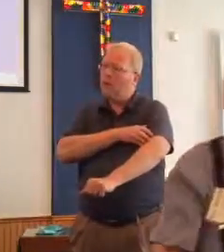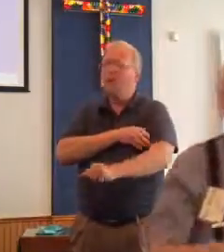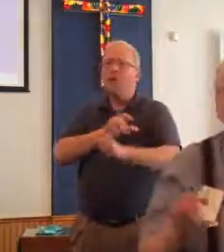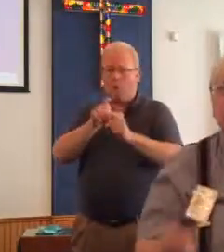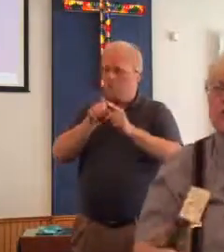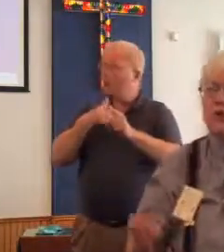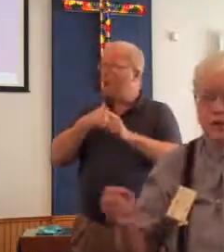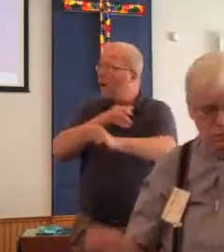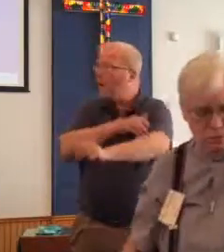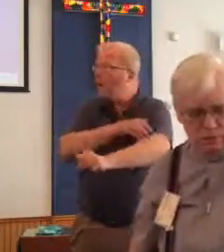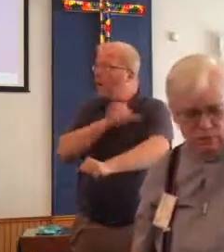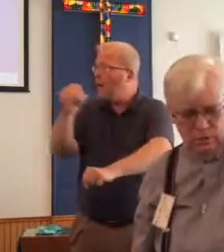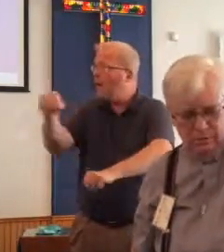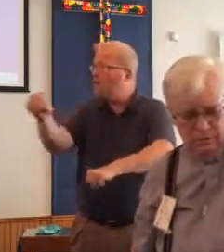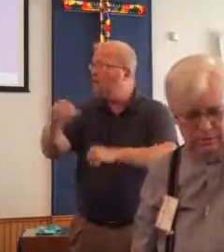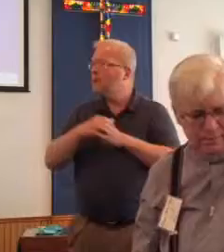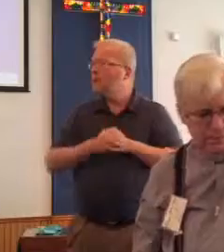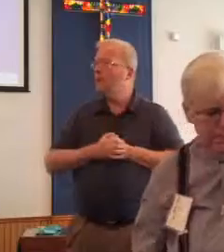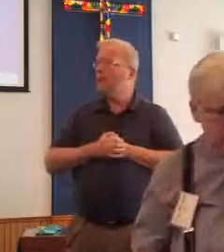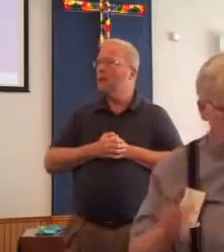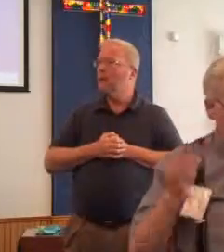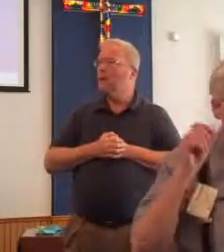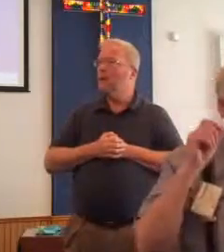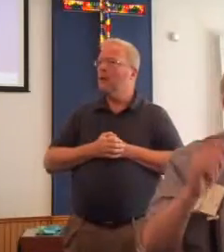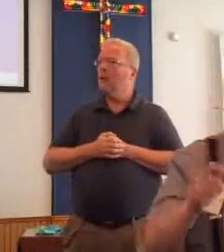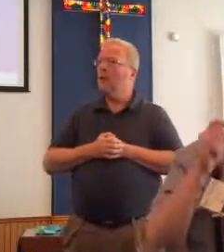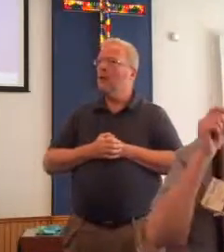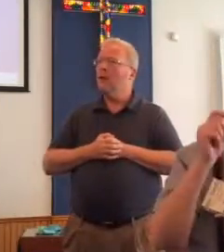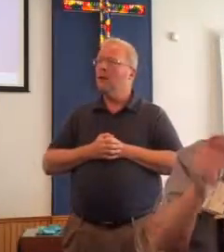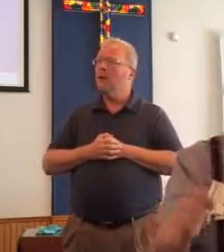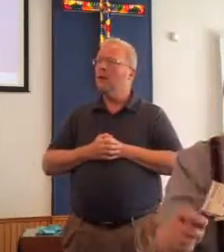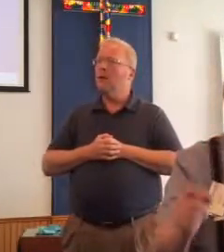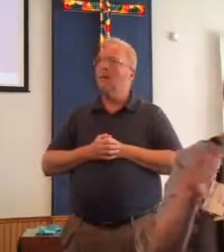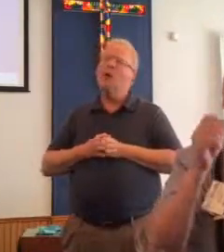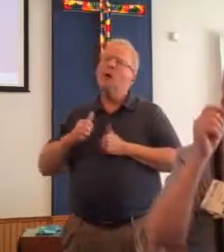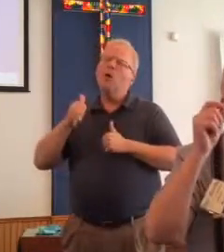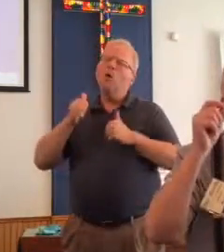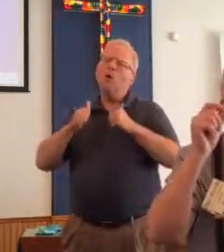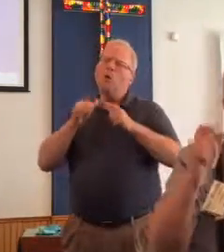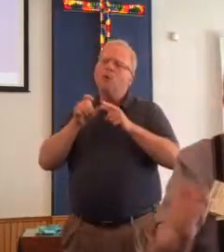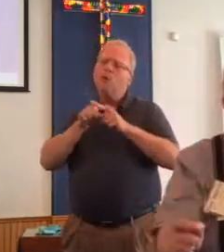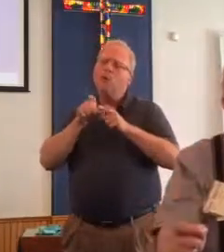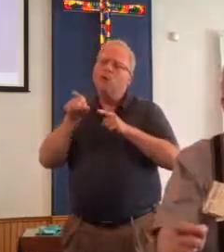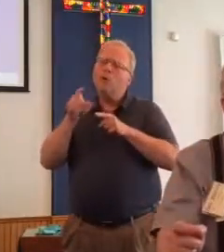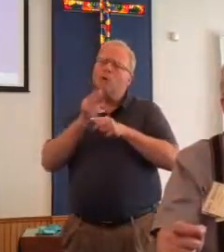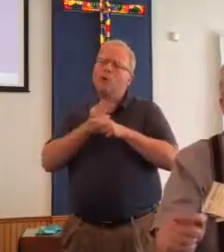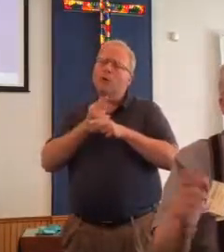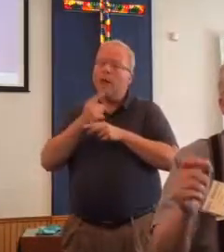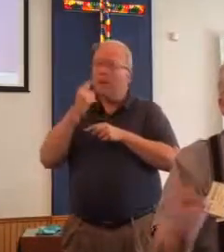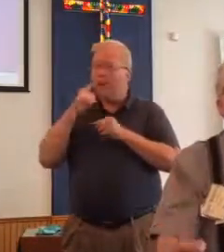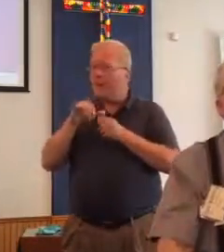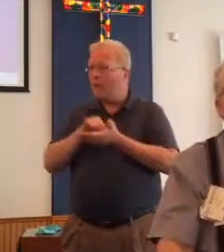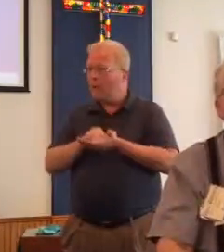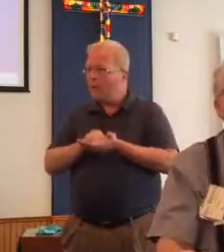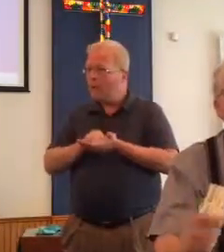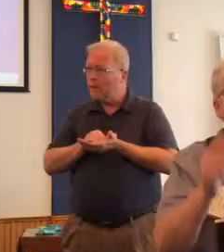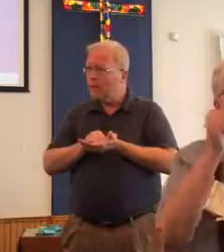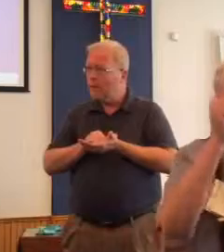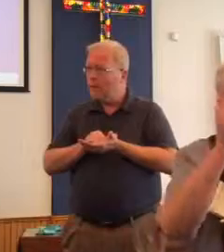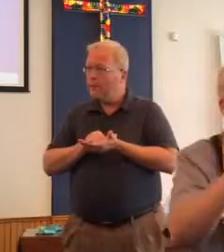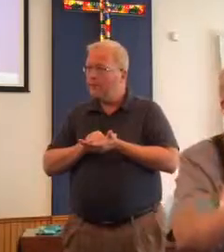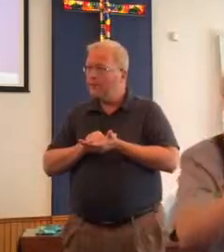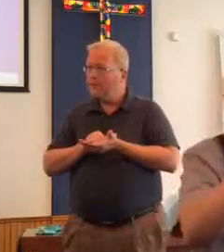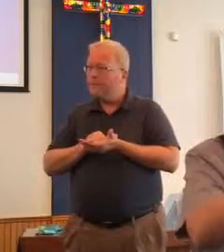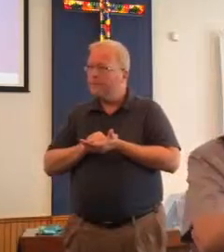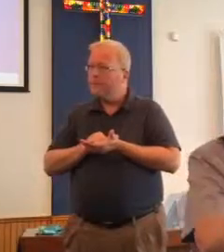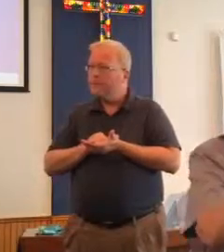words we use, because those words define